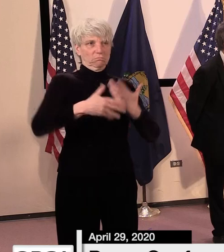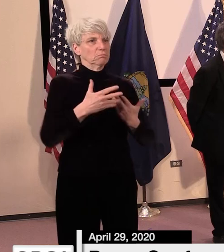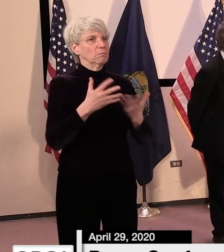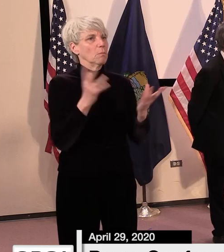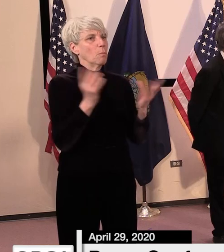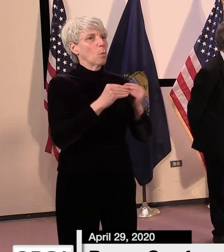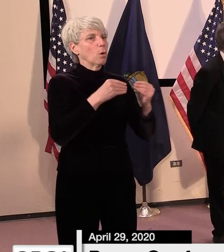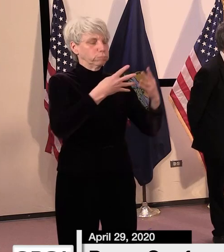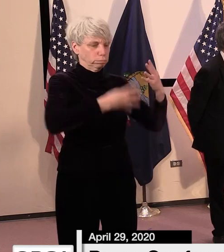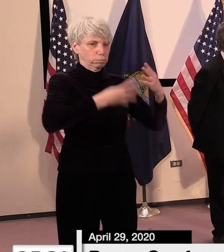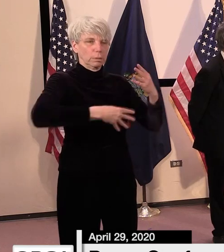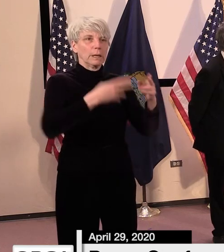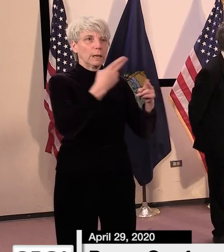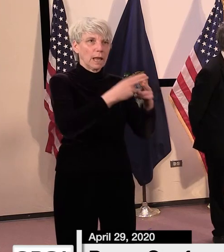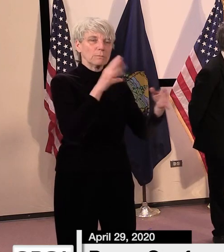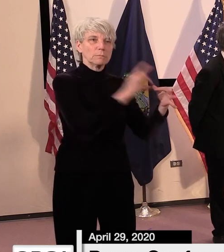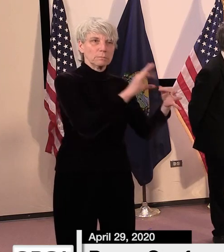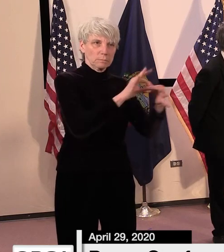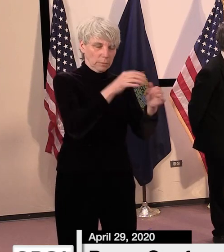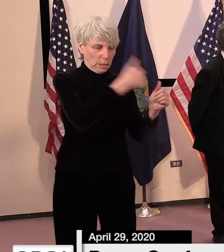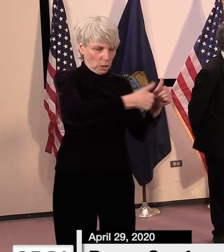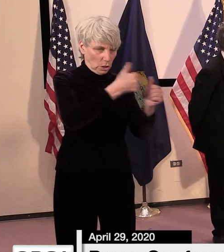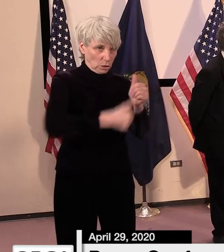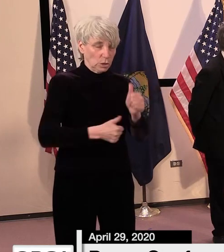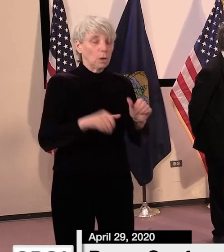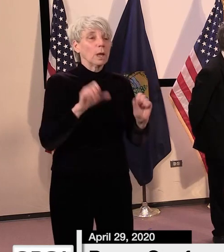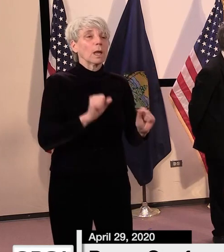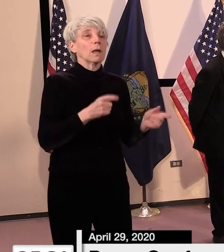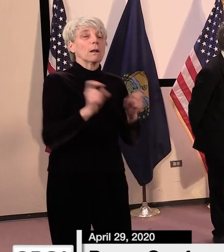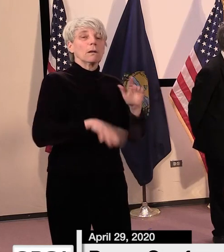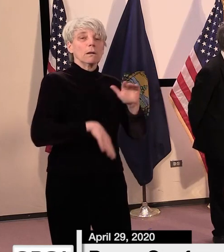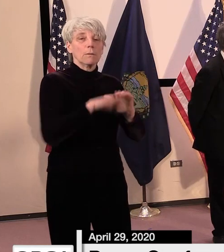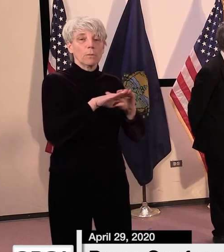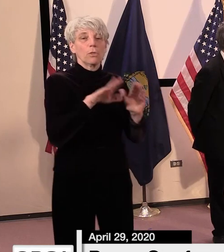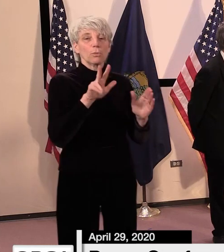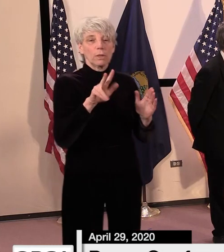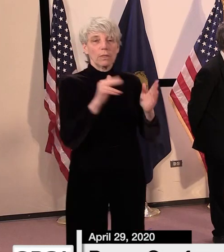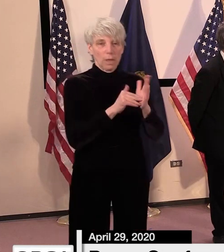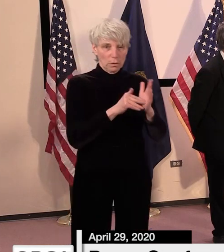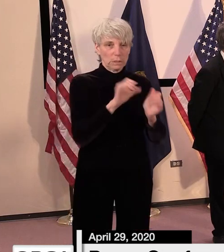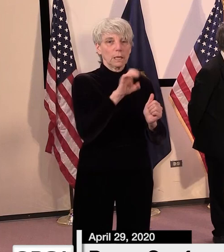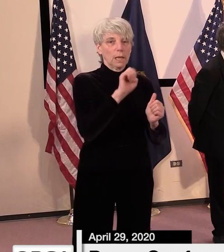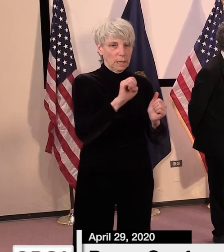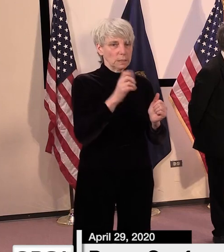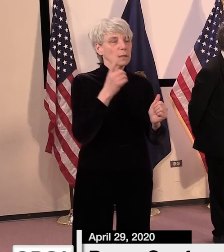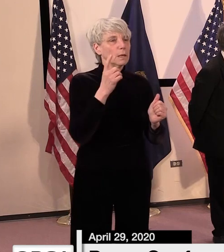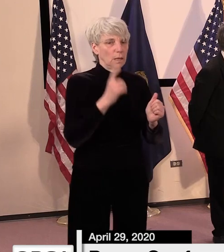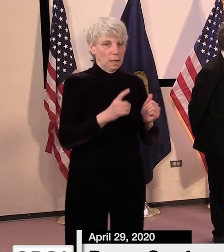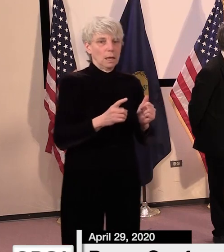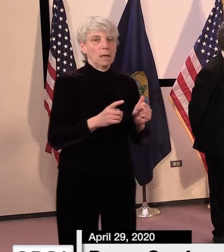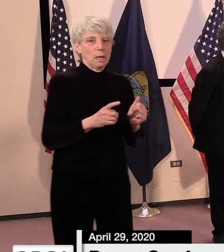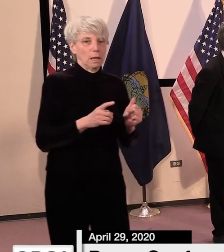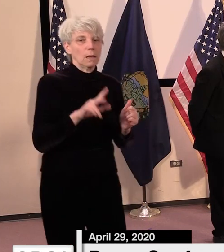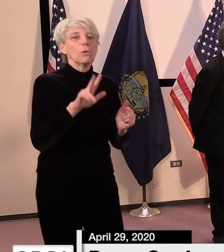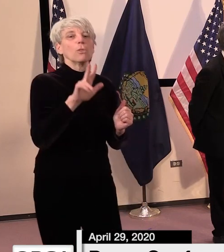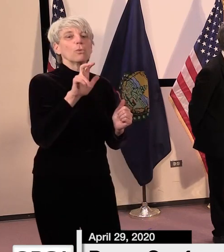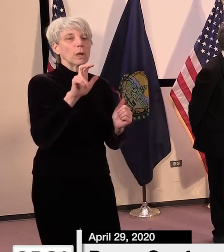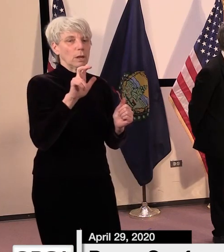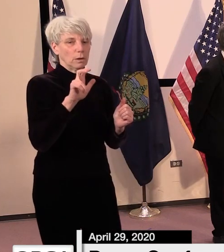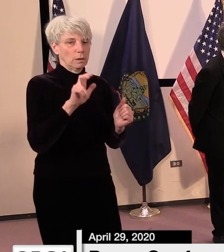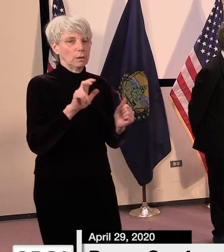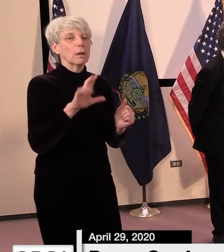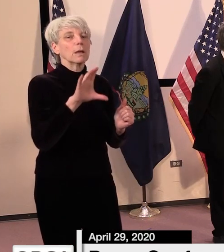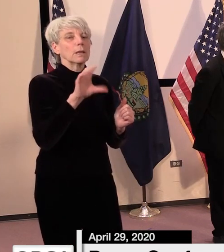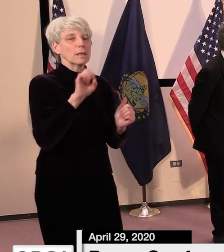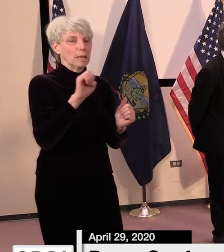from 300 positive cases for the 7,000 tests per week, which is a higher positive rate